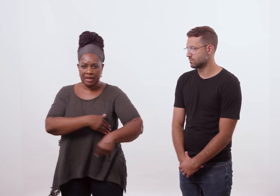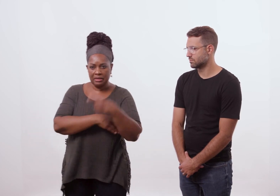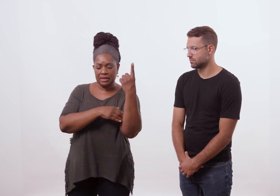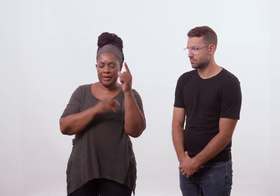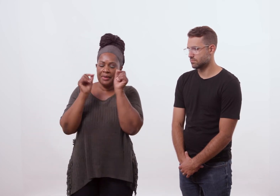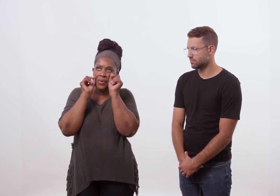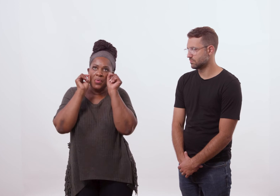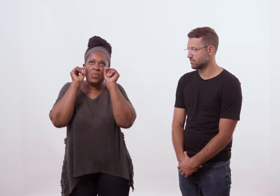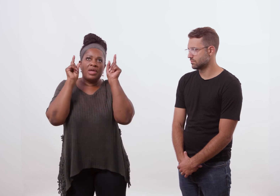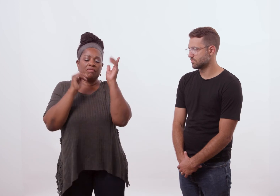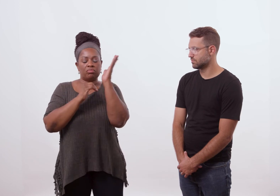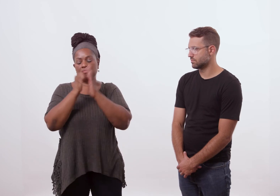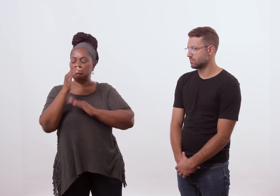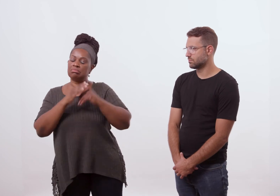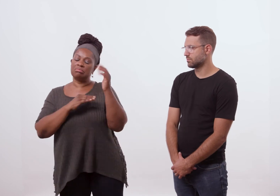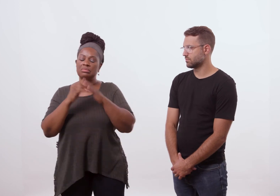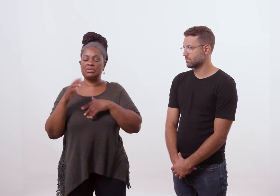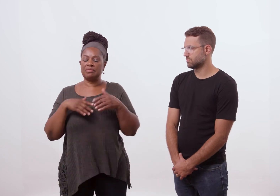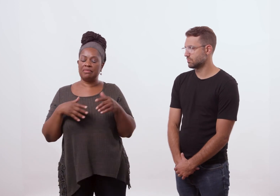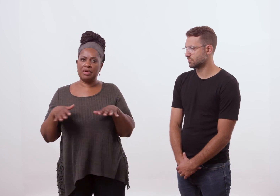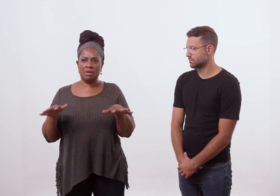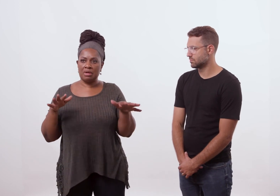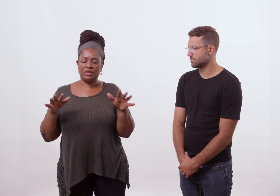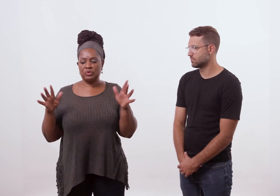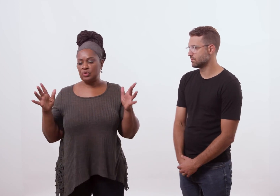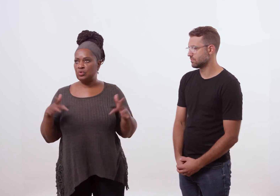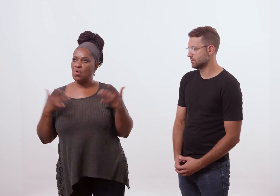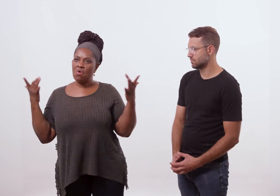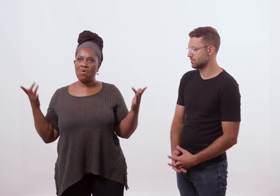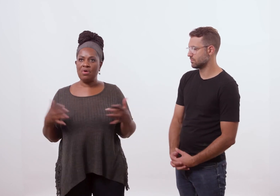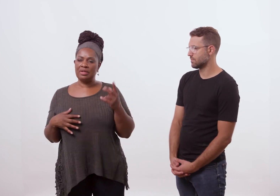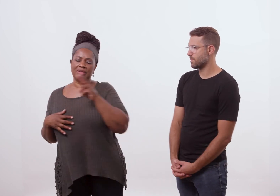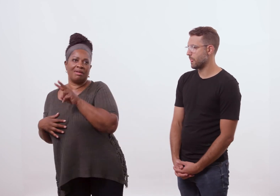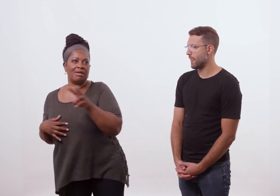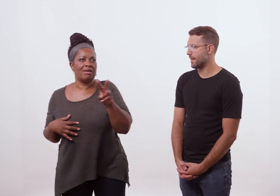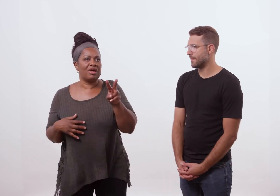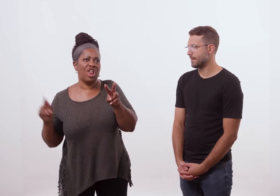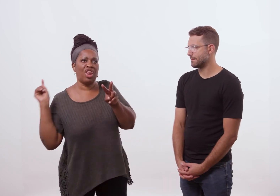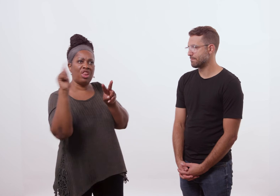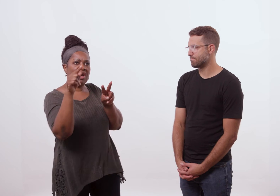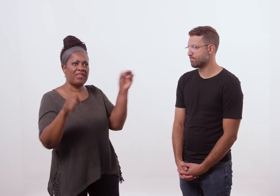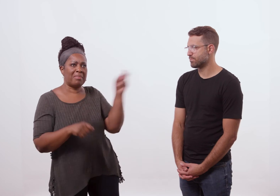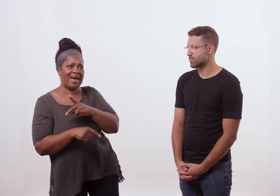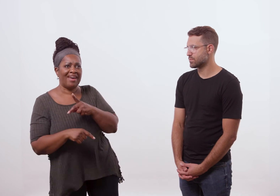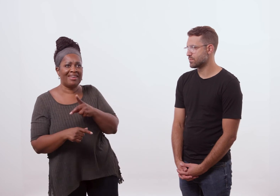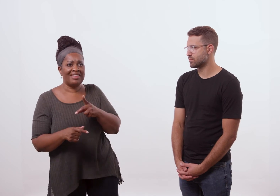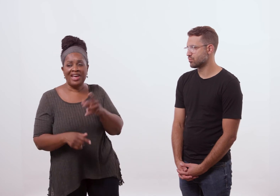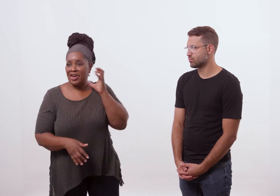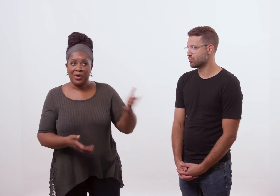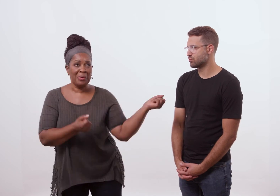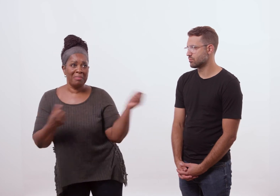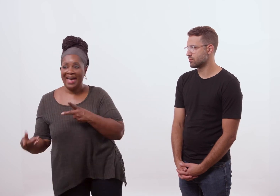awaken from their comfortable drowse to a joyous sight. Look! They're back! Cutter brought